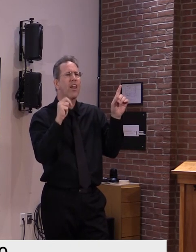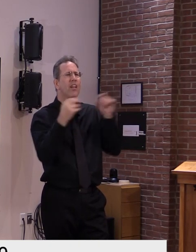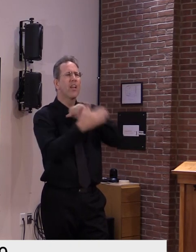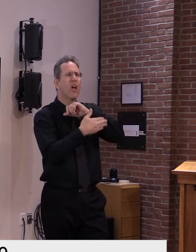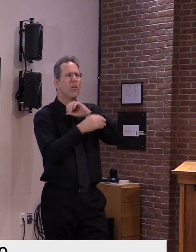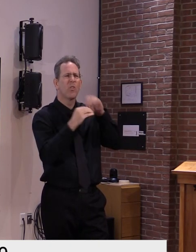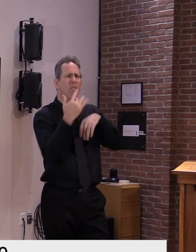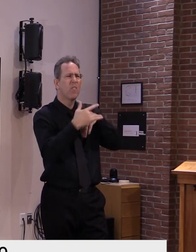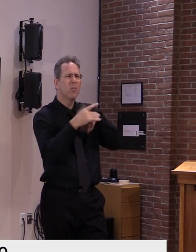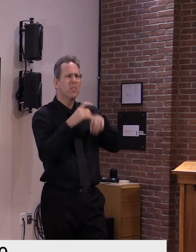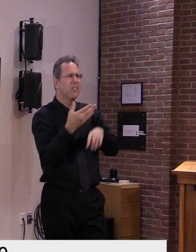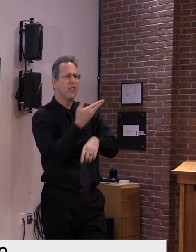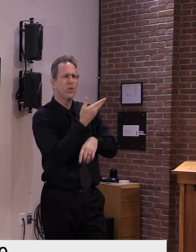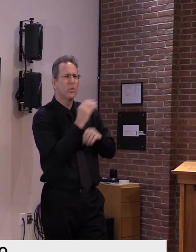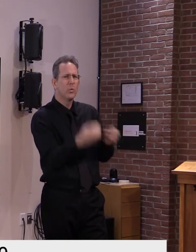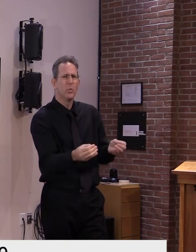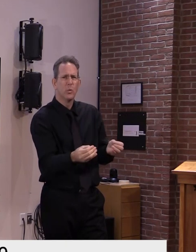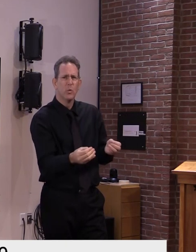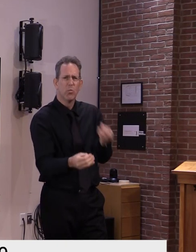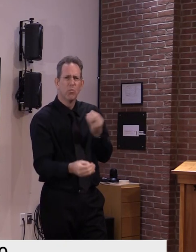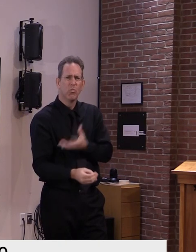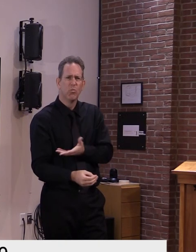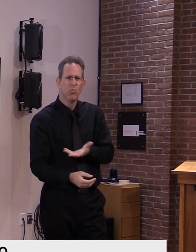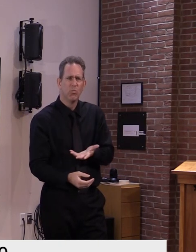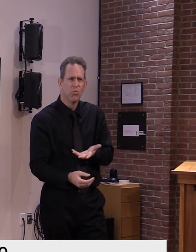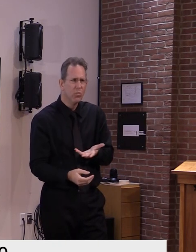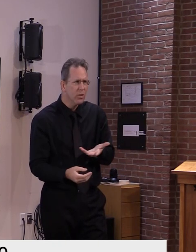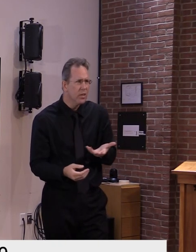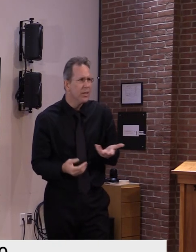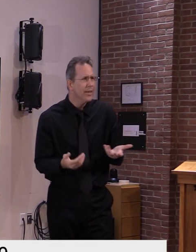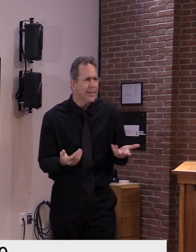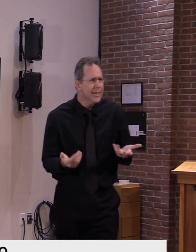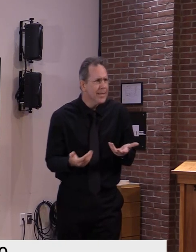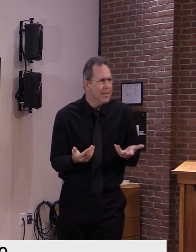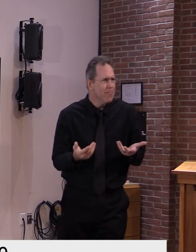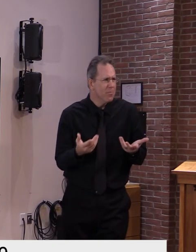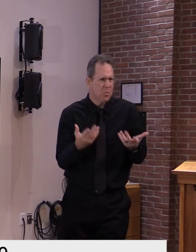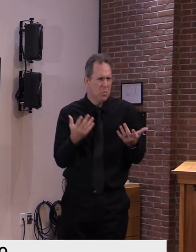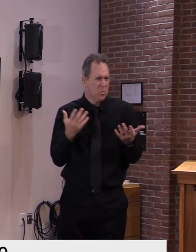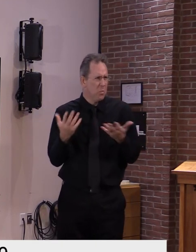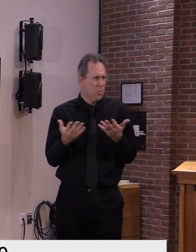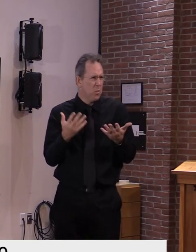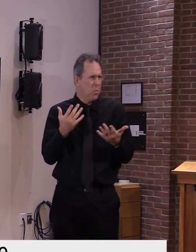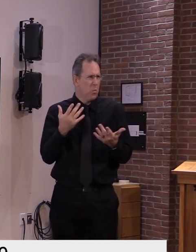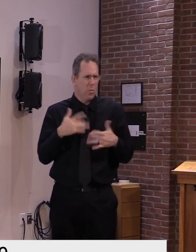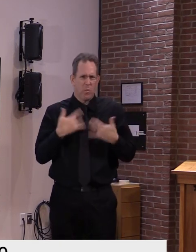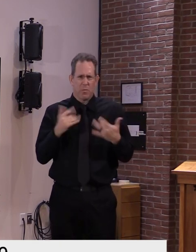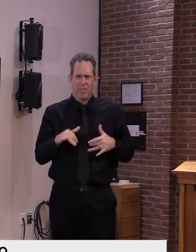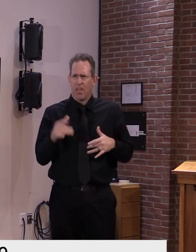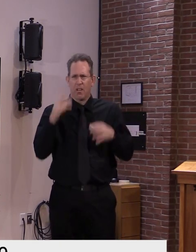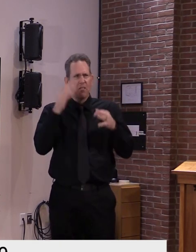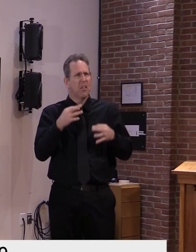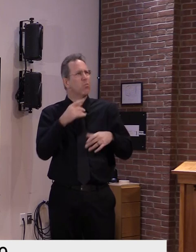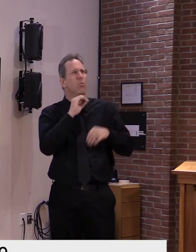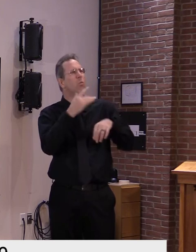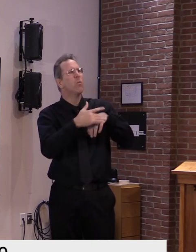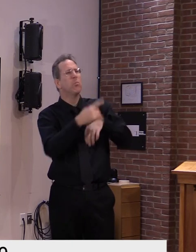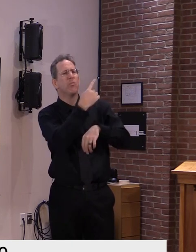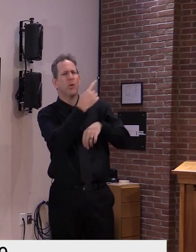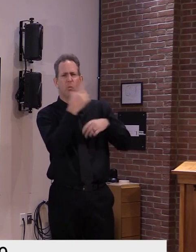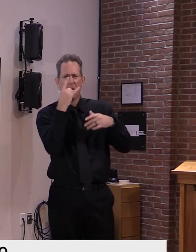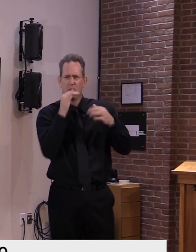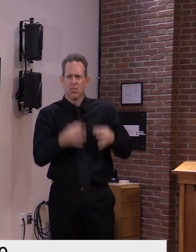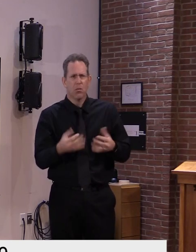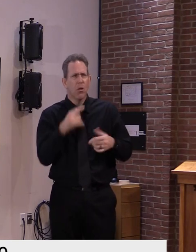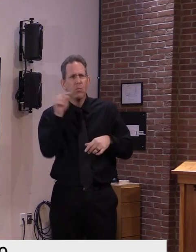the county impacted right now. What's up with the decision on that? Yeah, I find that hard to believe. I'm not doubting you,